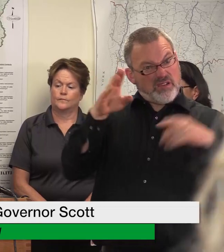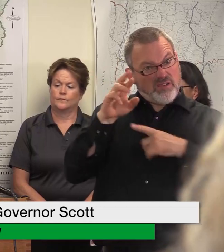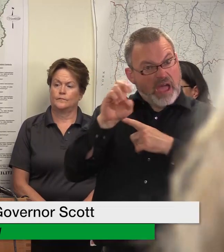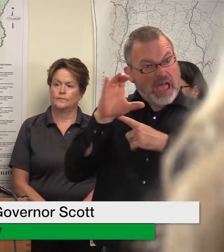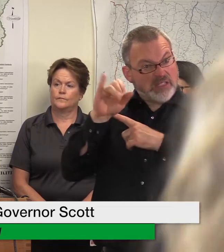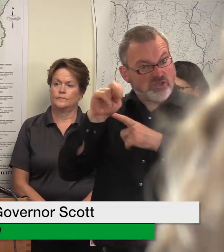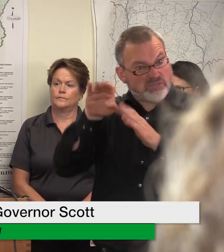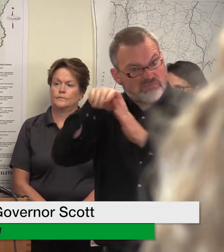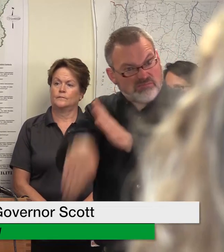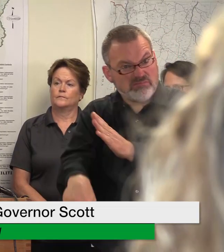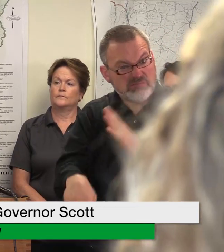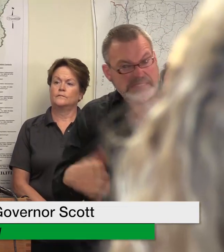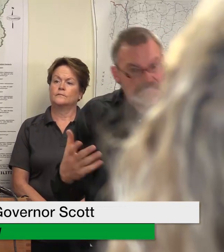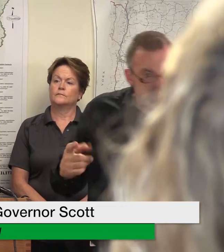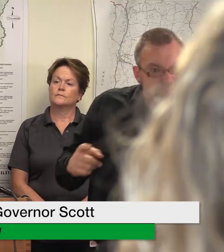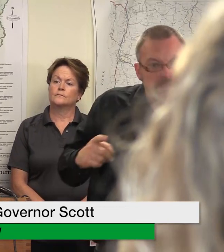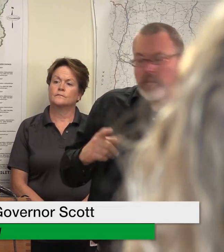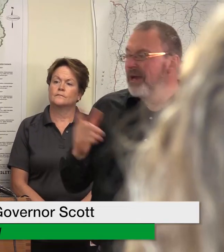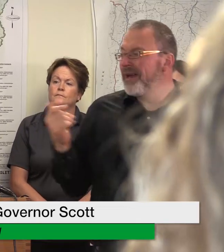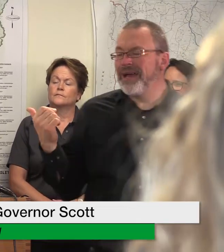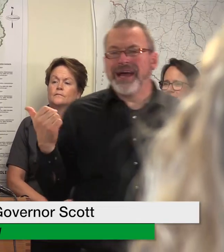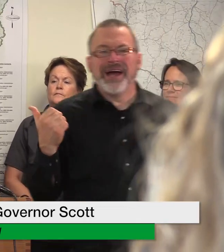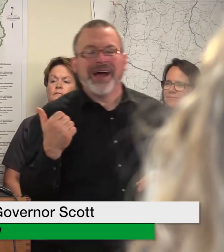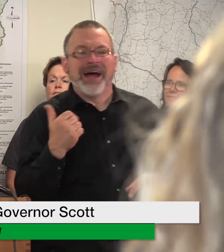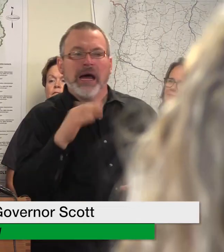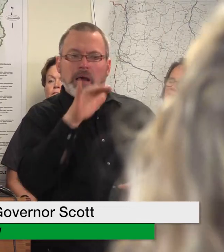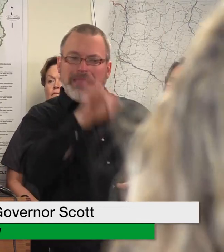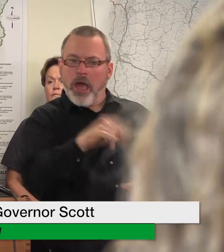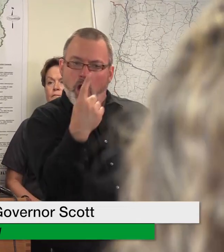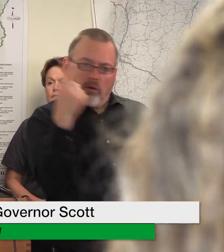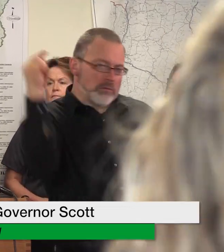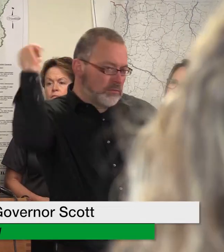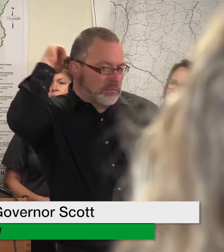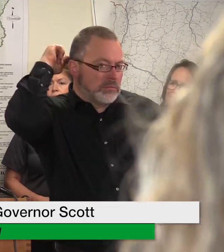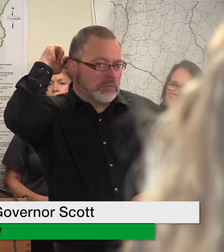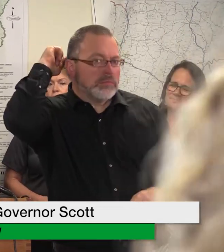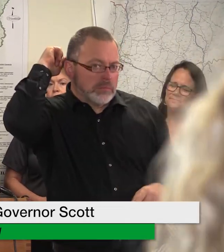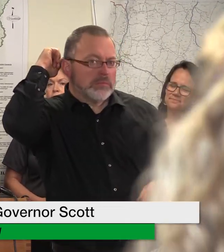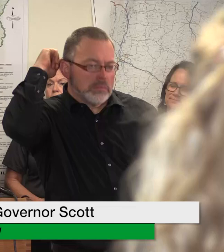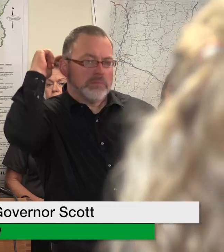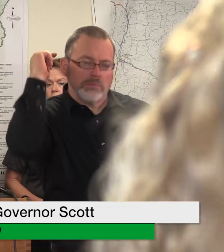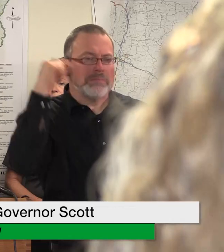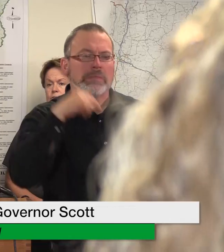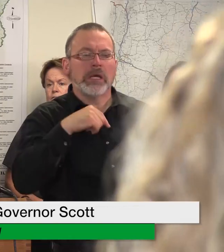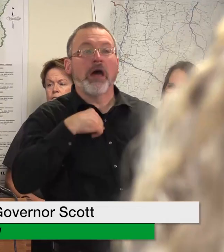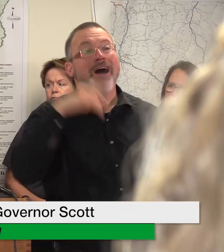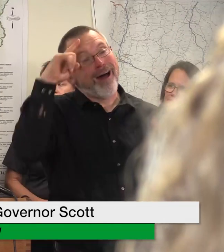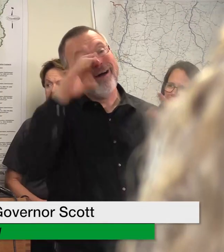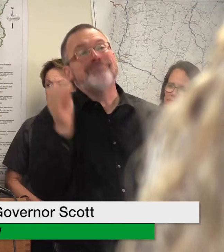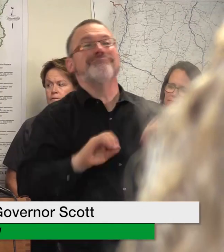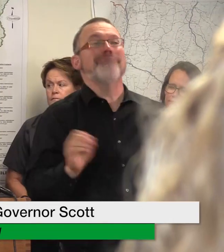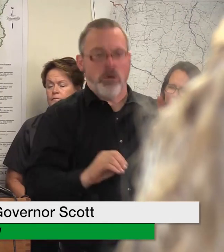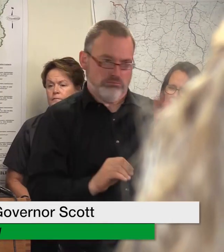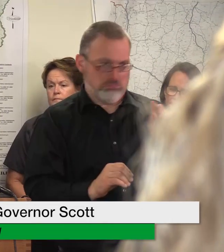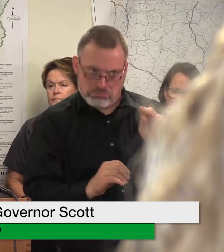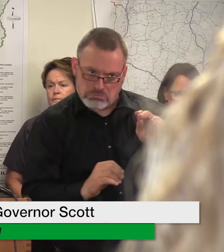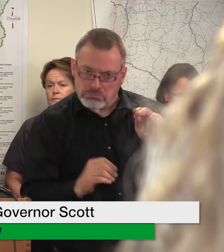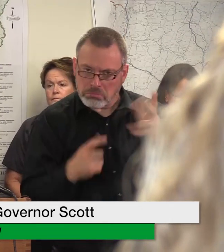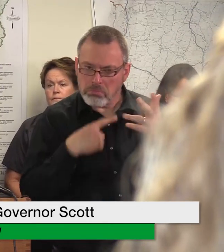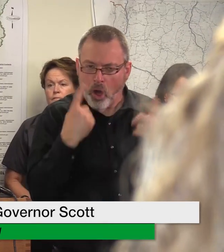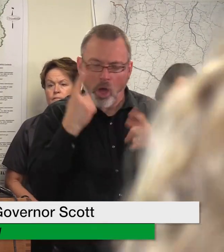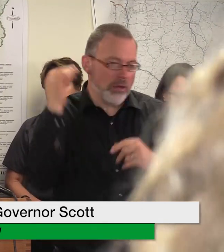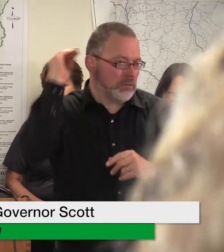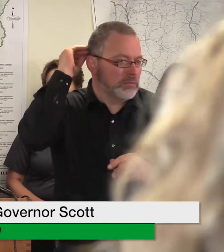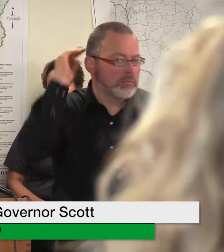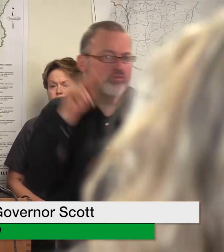always concerned about a recession. I think that's historic. But again, we